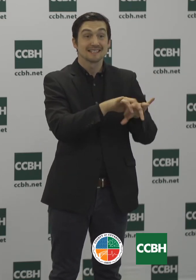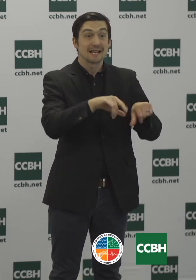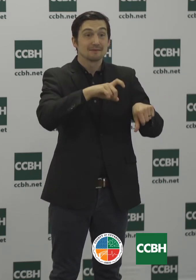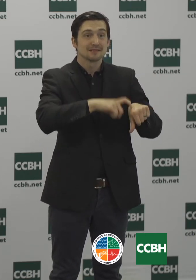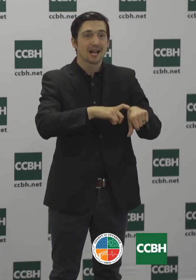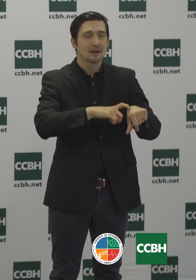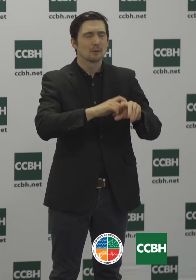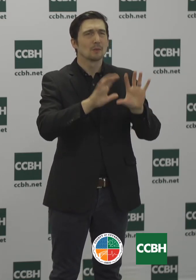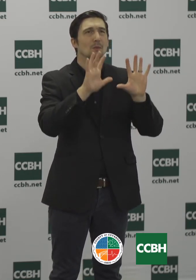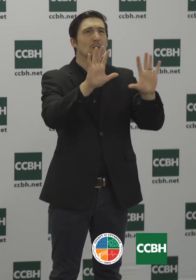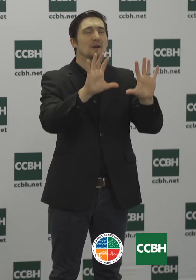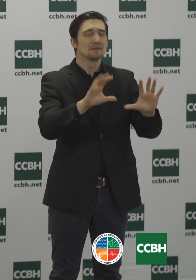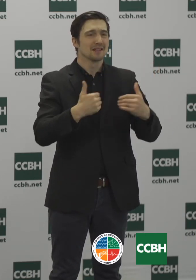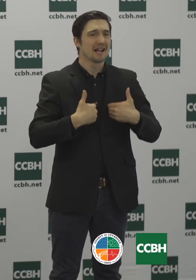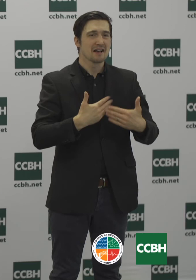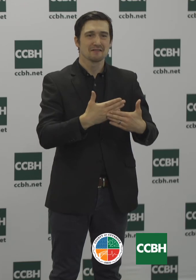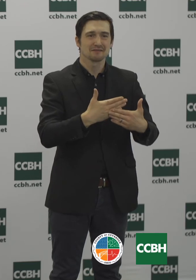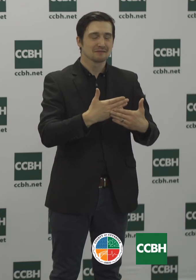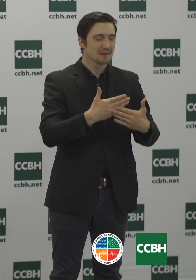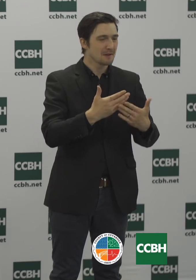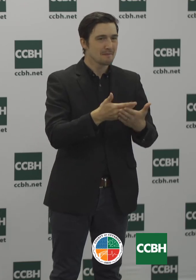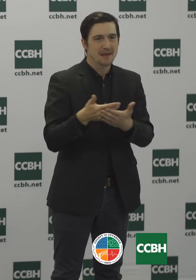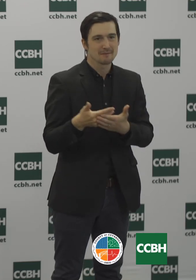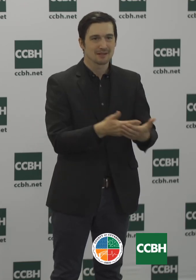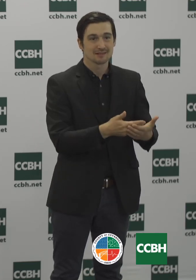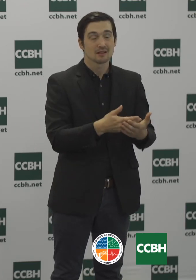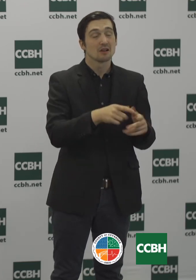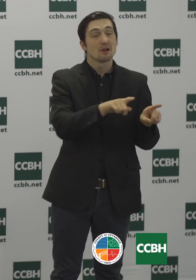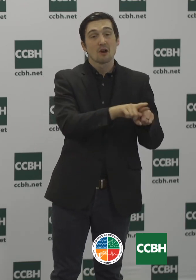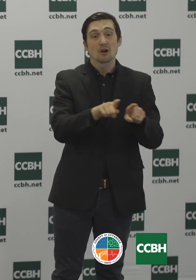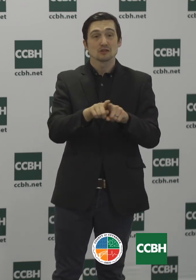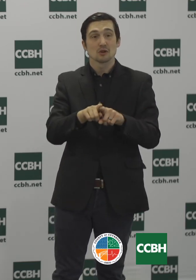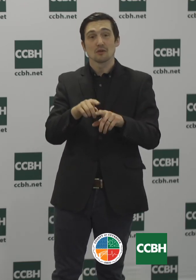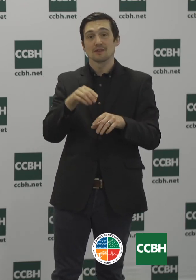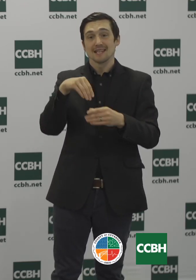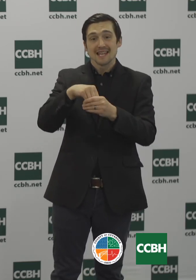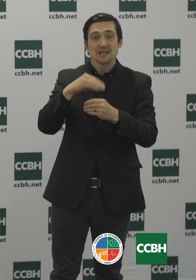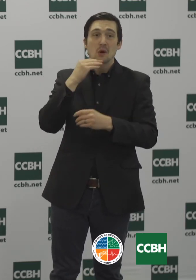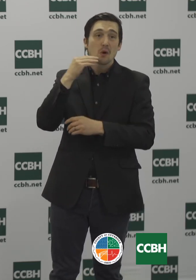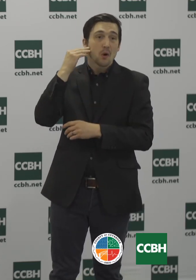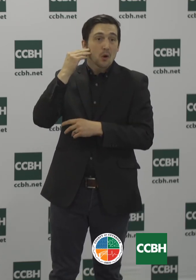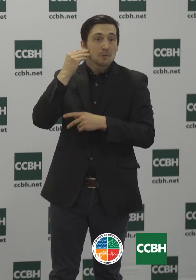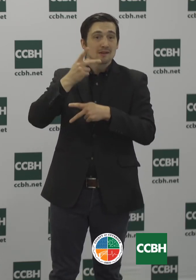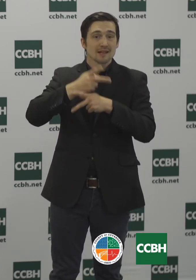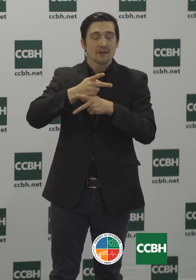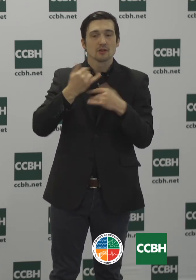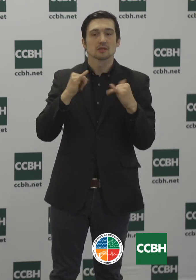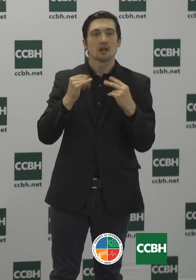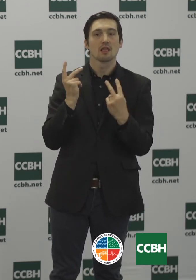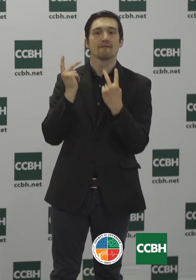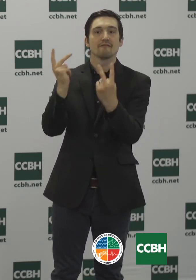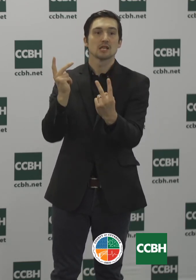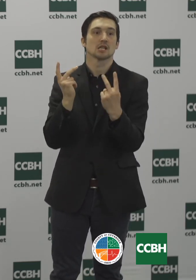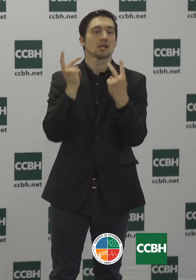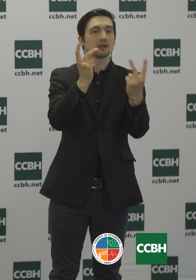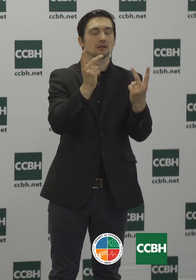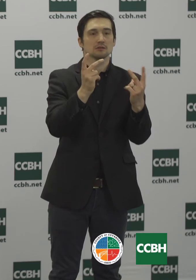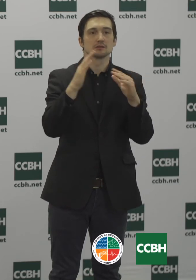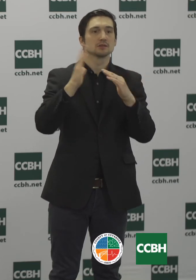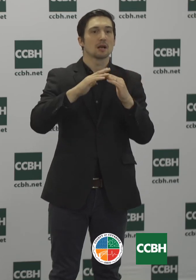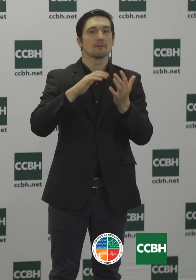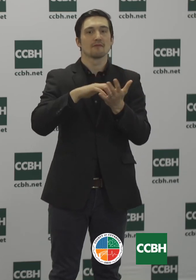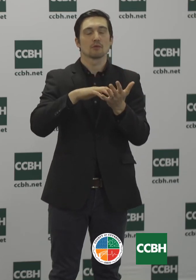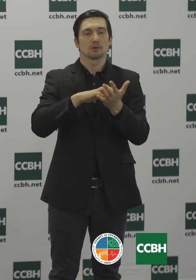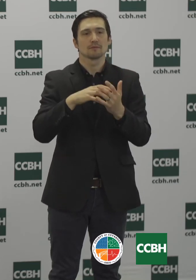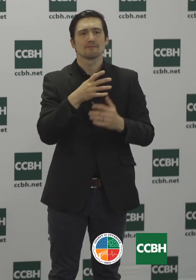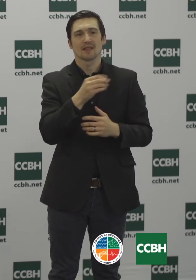baby. And our home care nurses that are still visiting the most vulnerable in our community. And educators who are